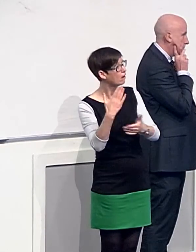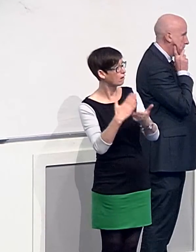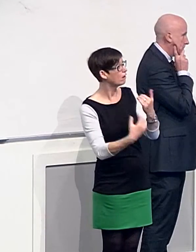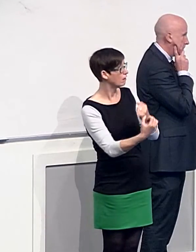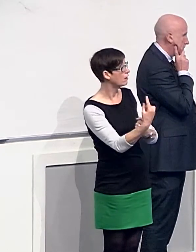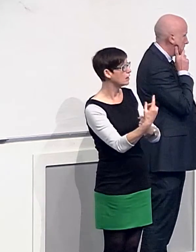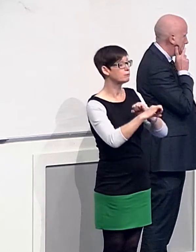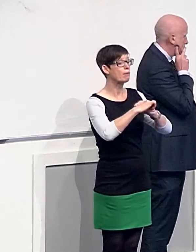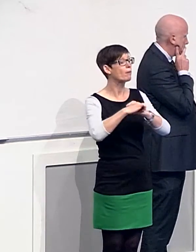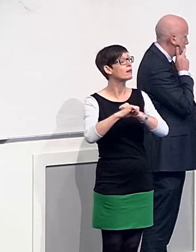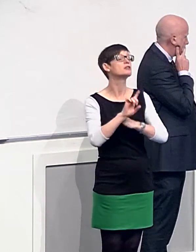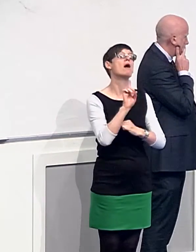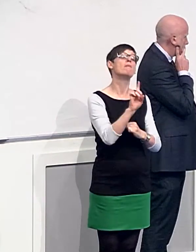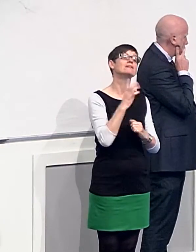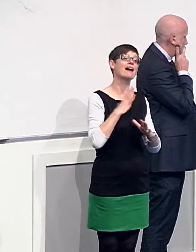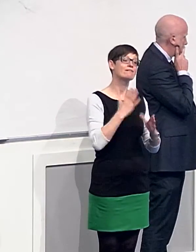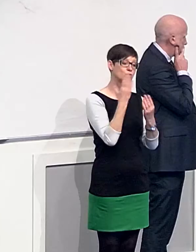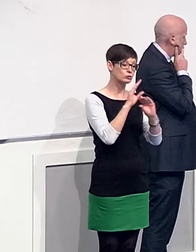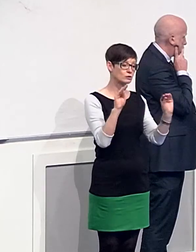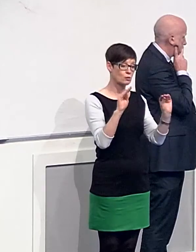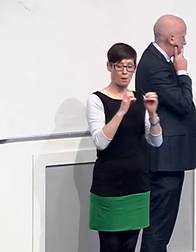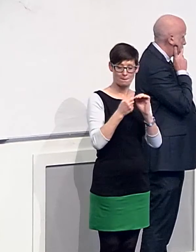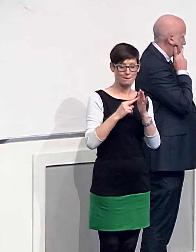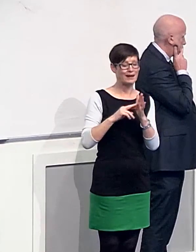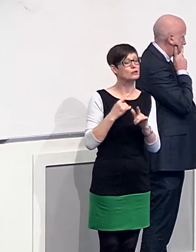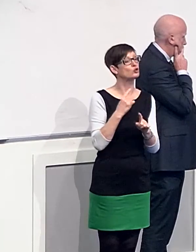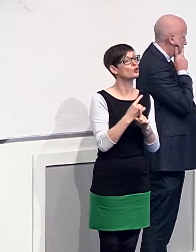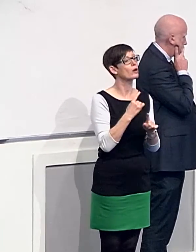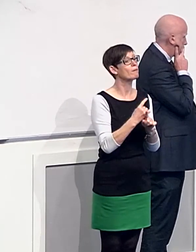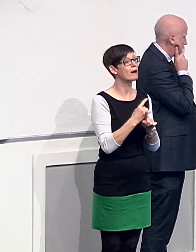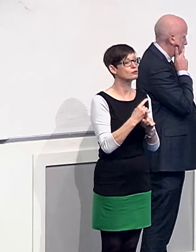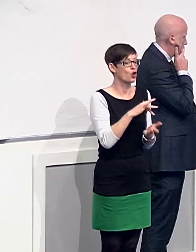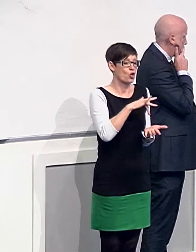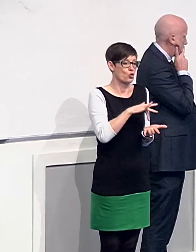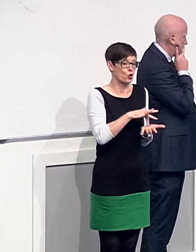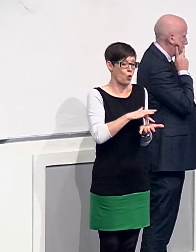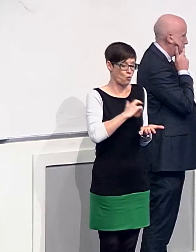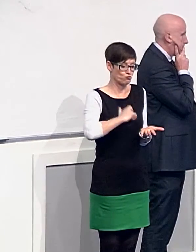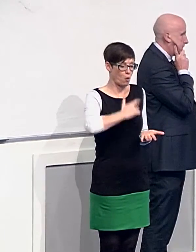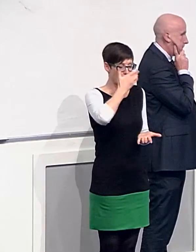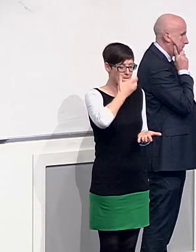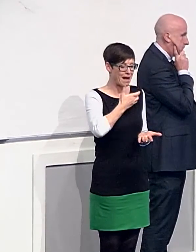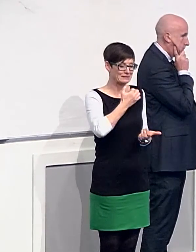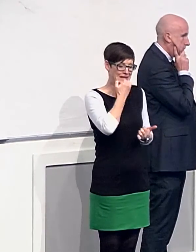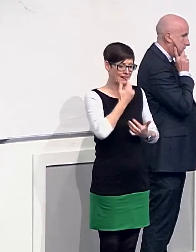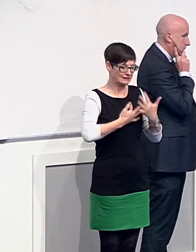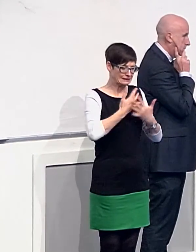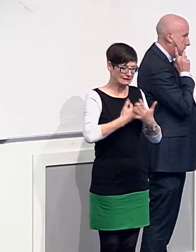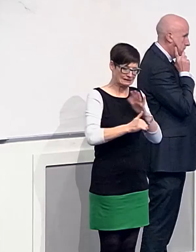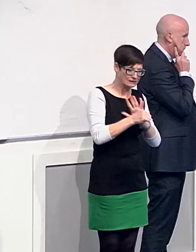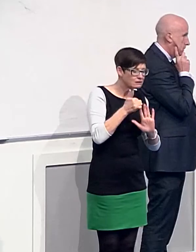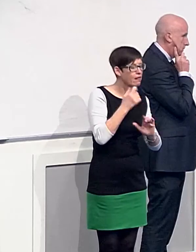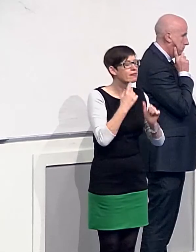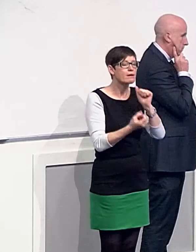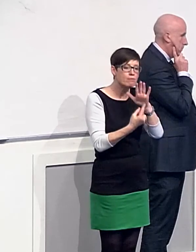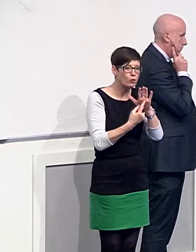also published. But I have to emphasise what Ben said about the core role of MAHSC and the statistical expertise and the importance